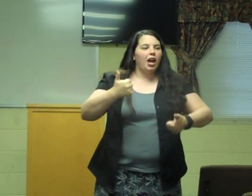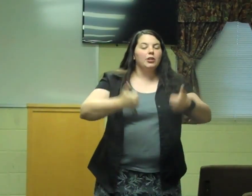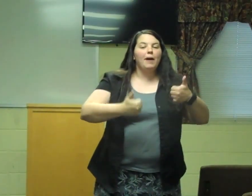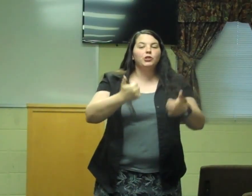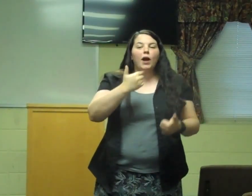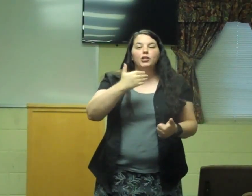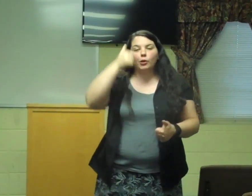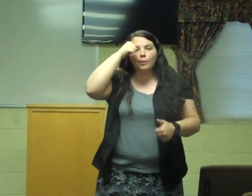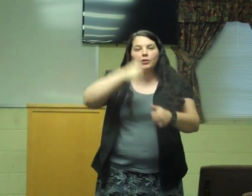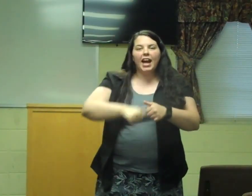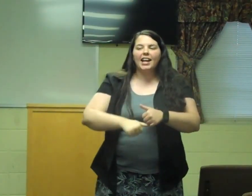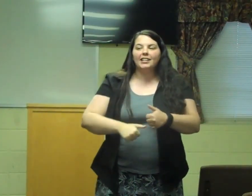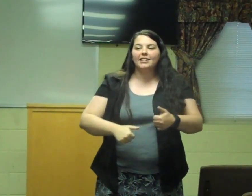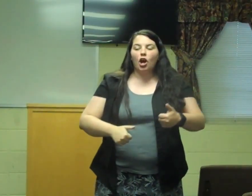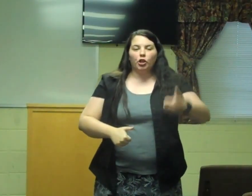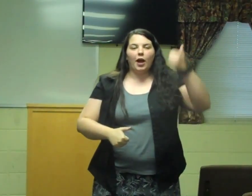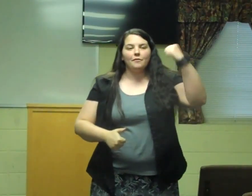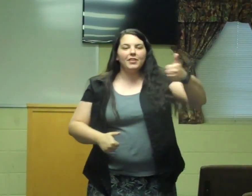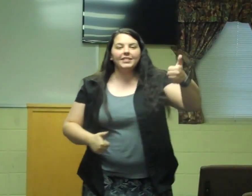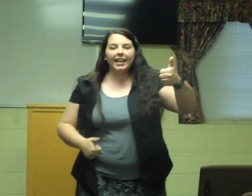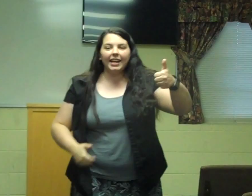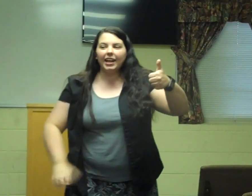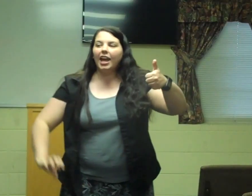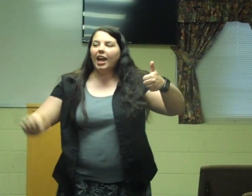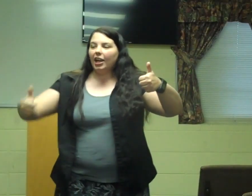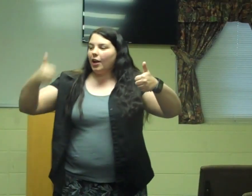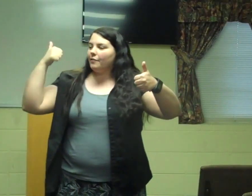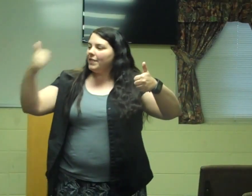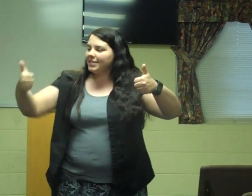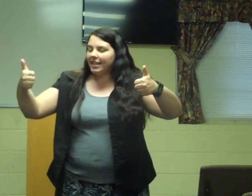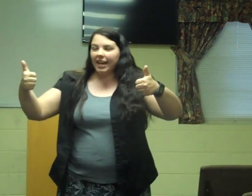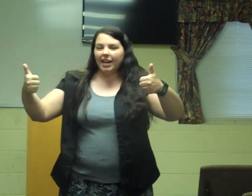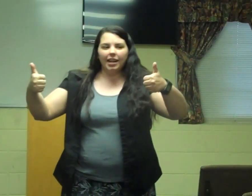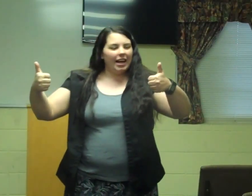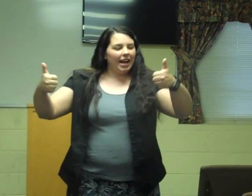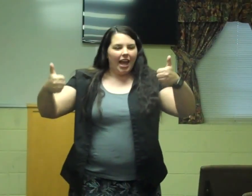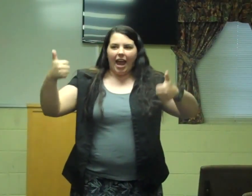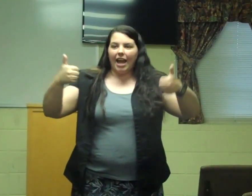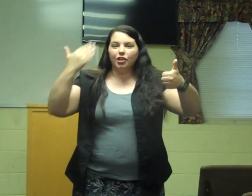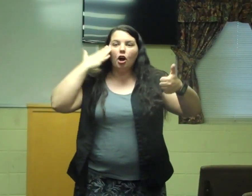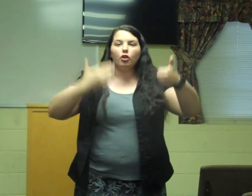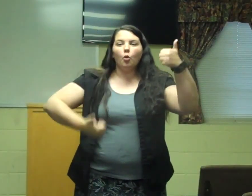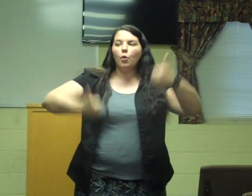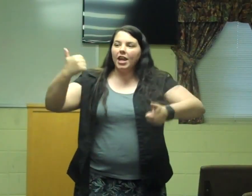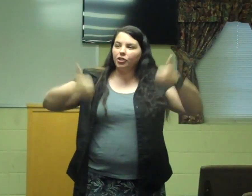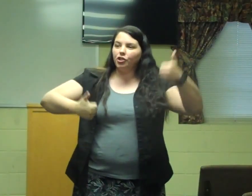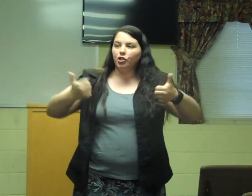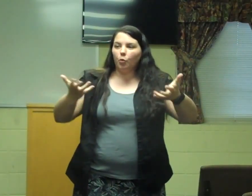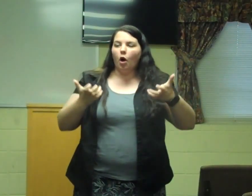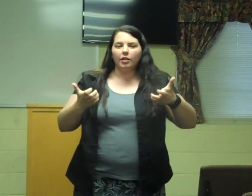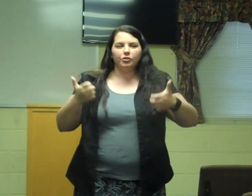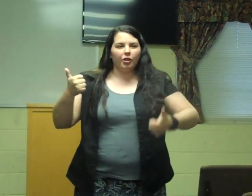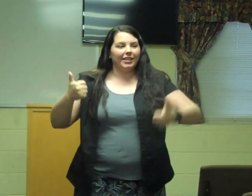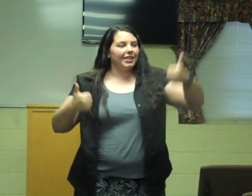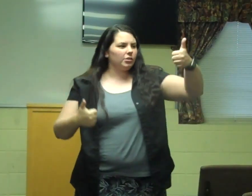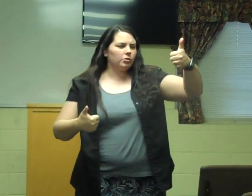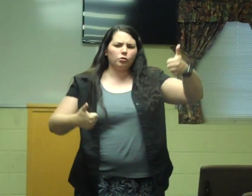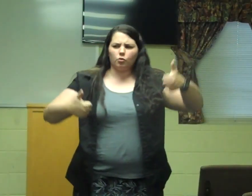The best way to remember that is you have this thing and you have this thing and you don't know which you want. So you're like this